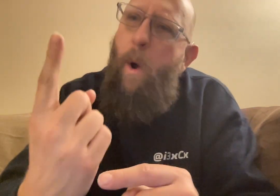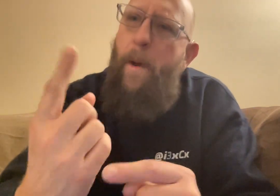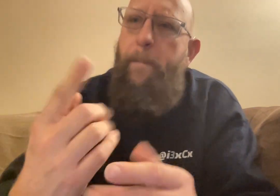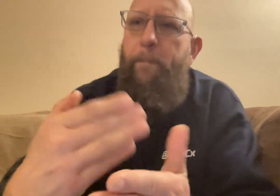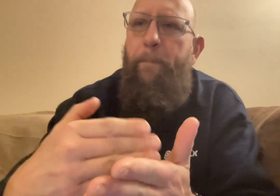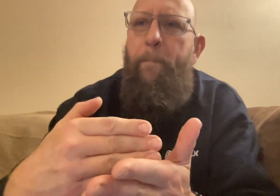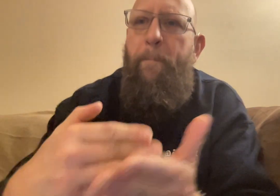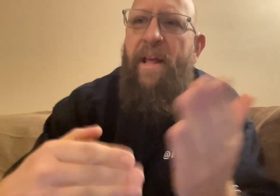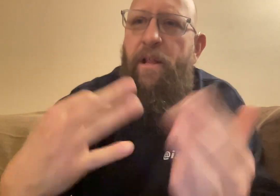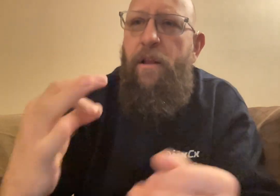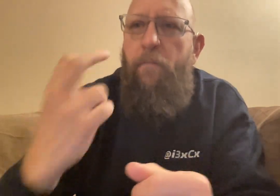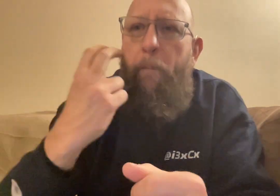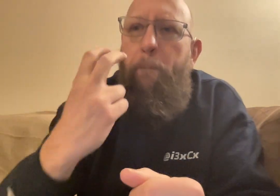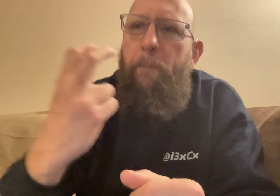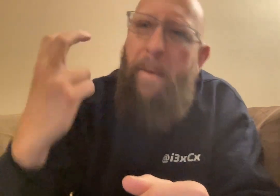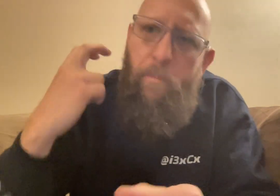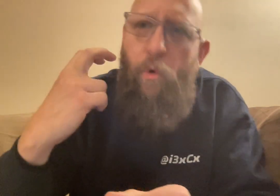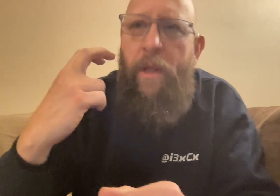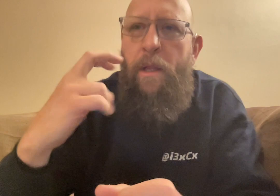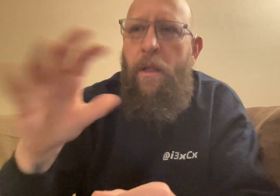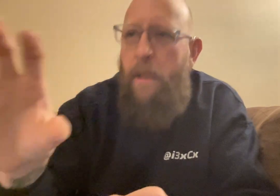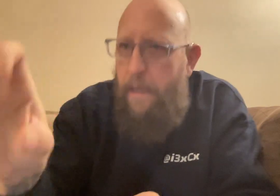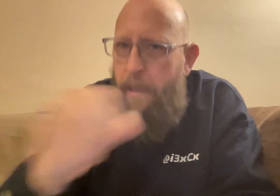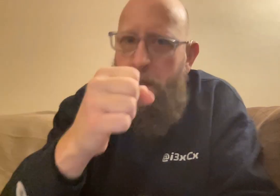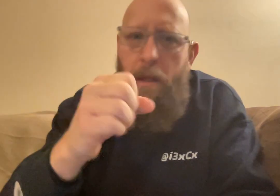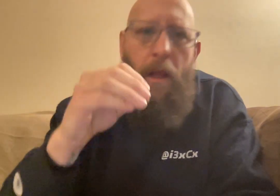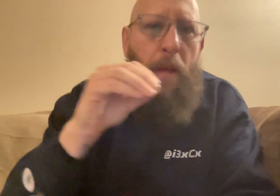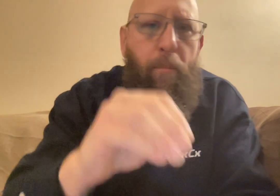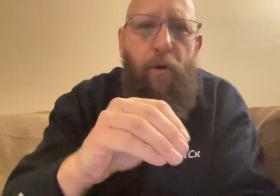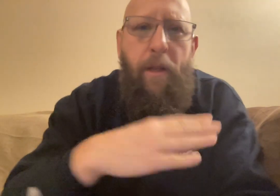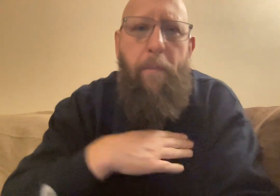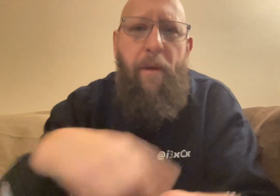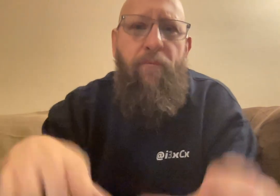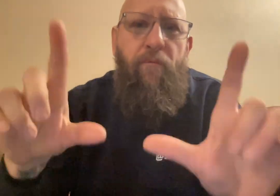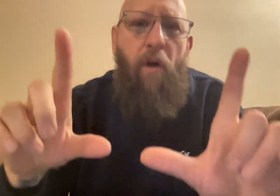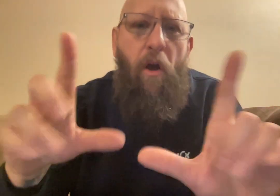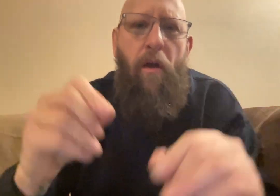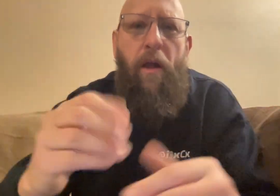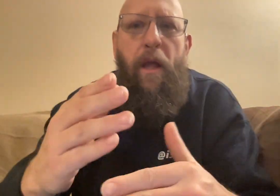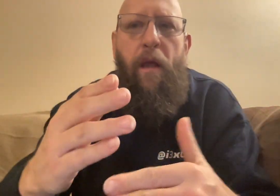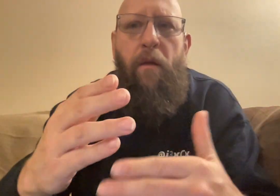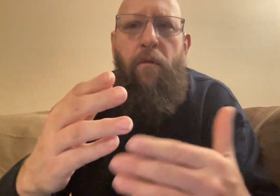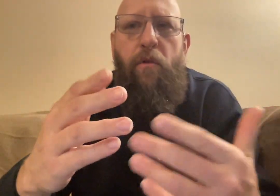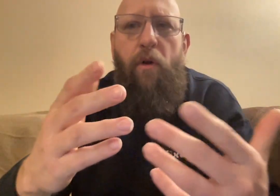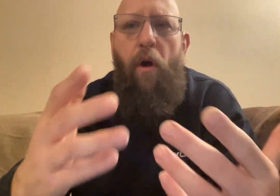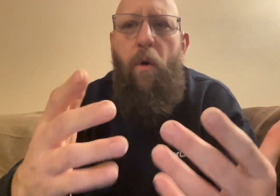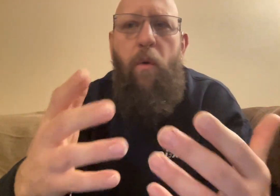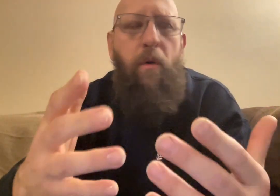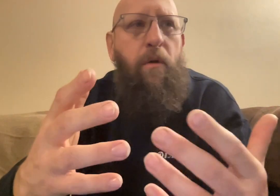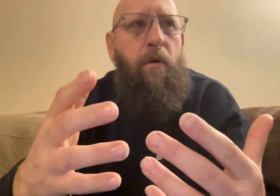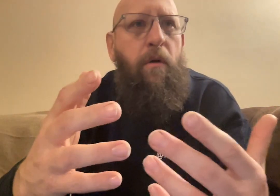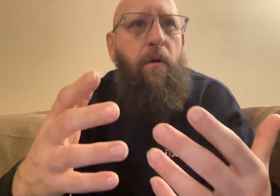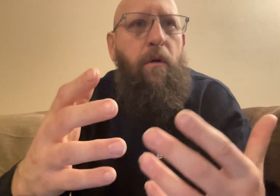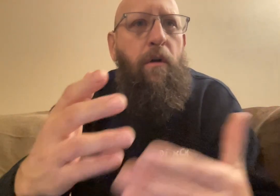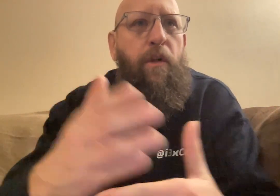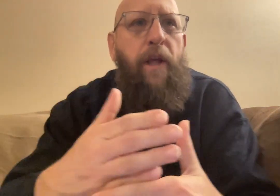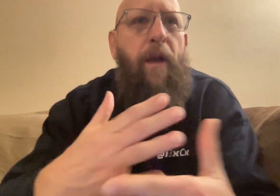one piece of memory and put it in my phone and, you know, share